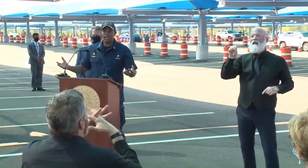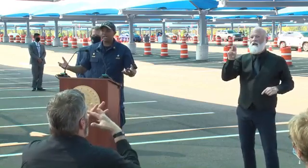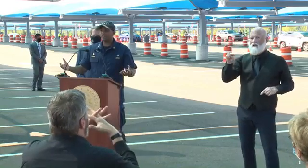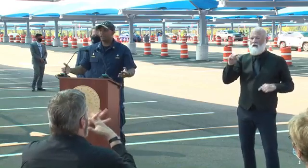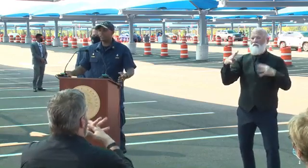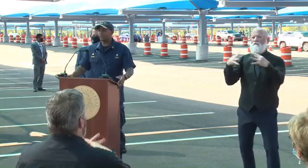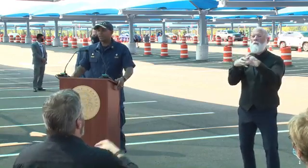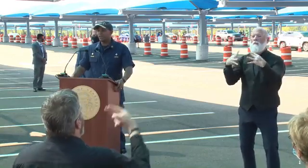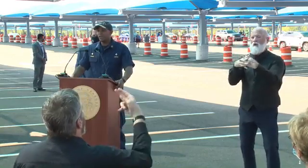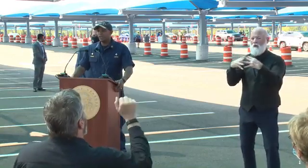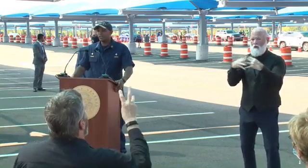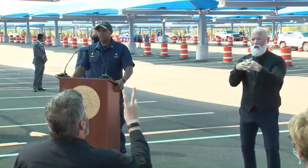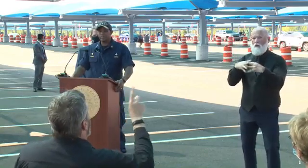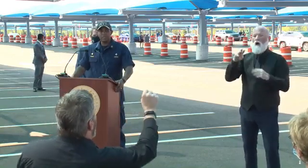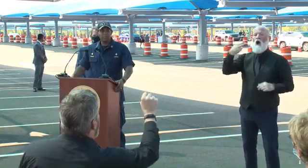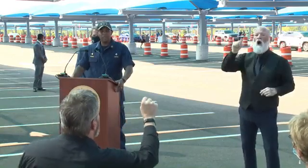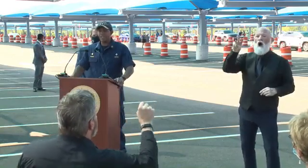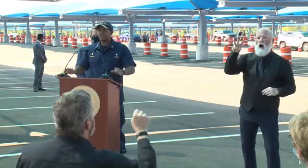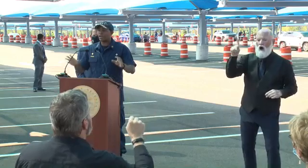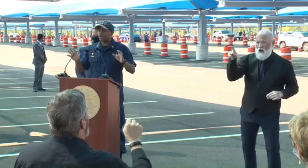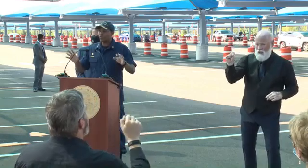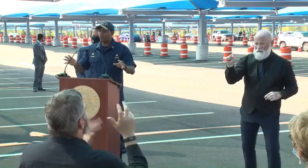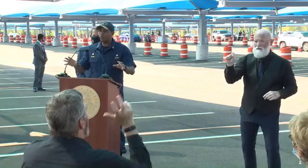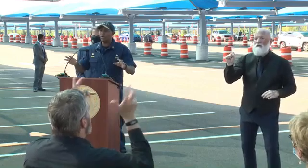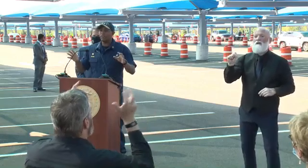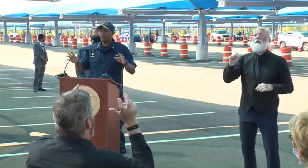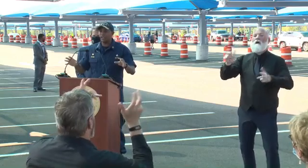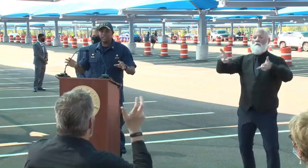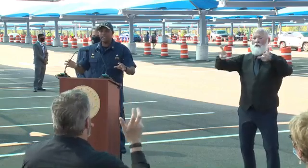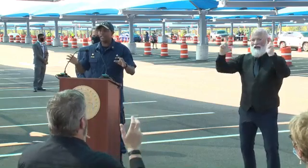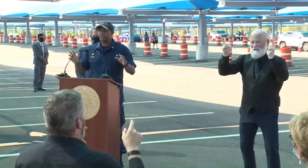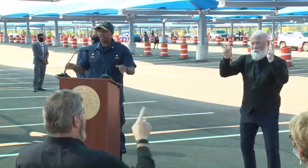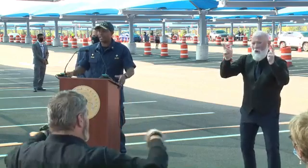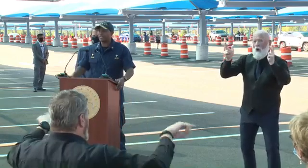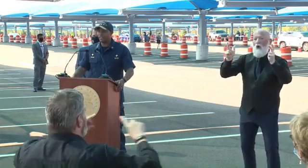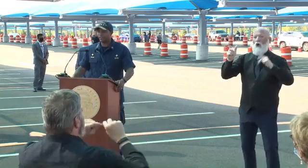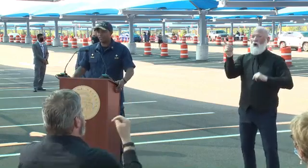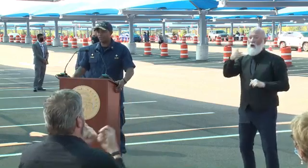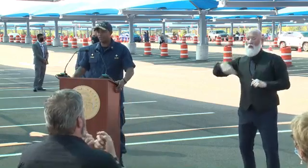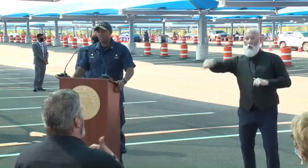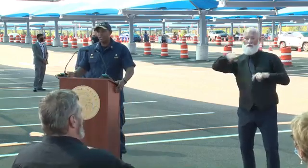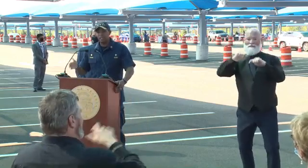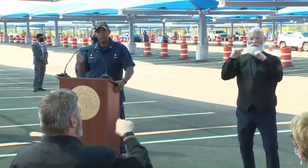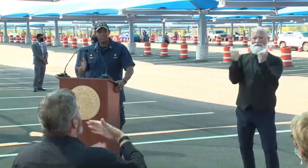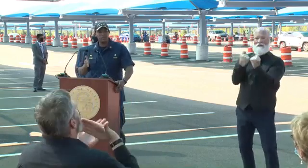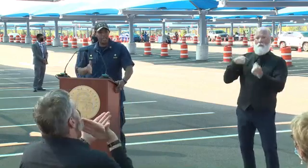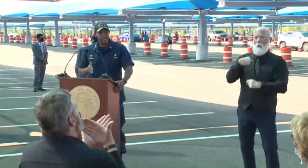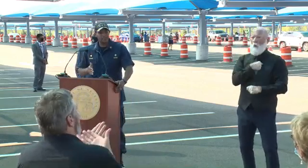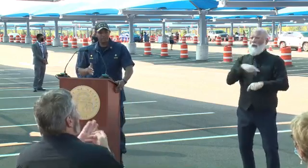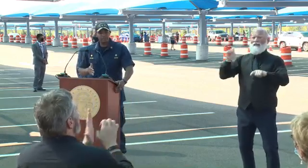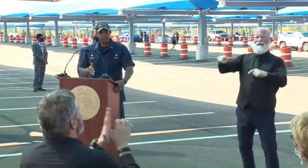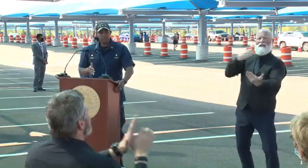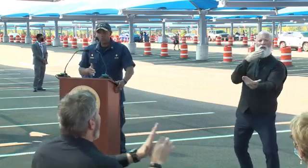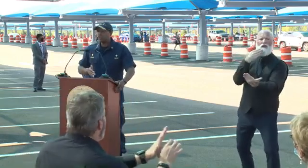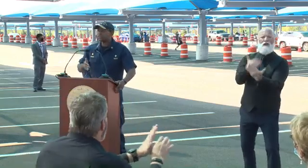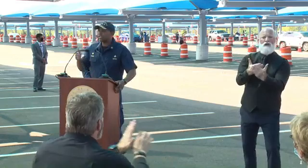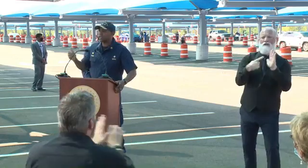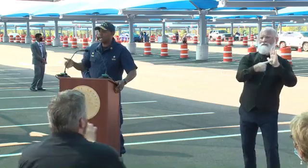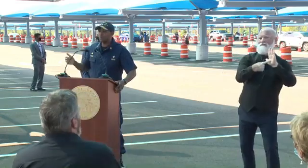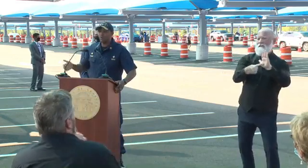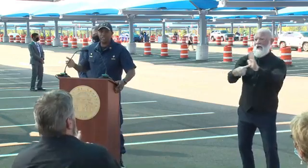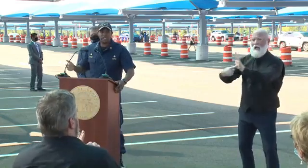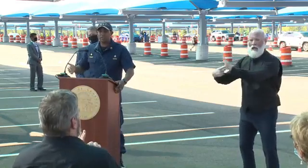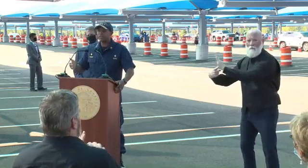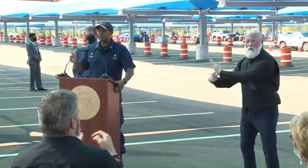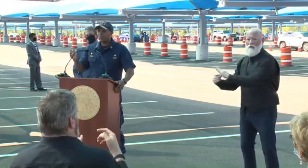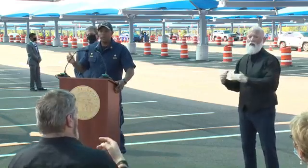cool designs on them, to make it a cool, a fun, and exciting thing to do. And if we do that, we'll see a